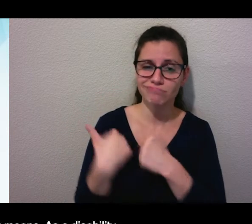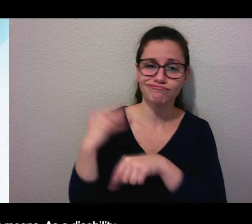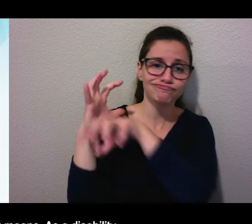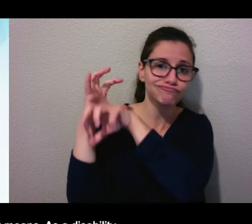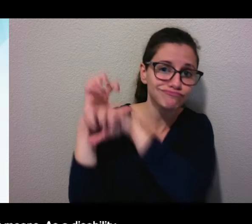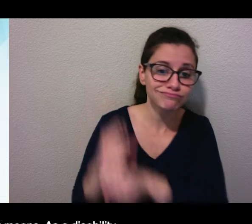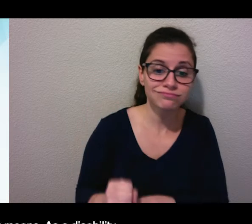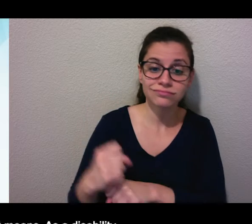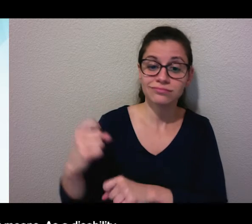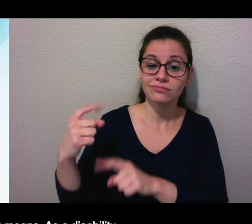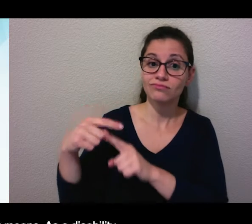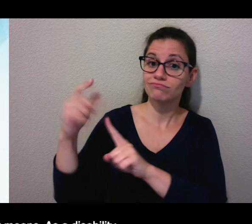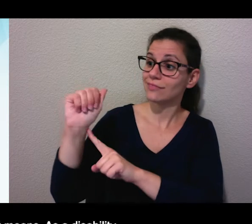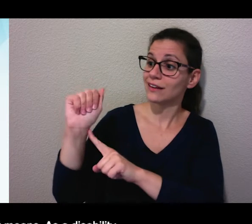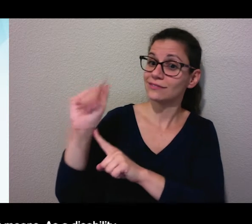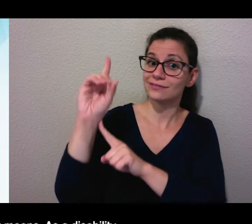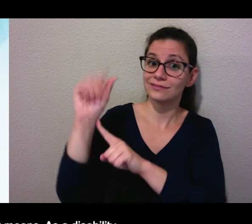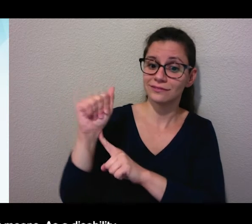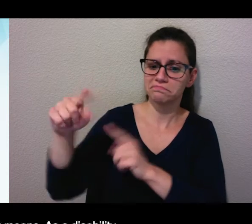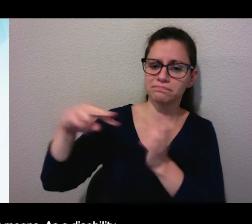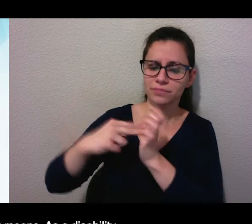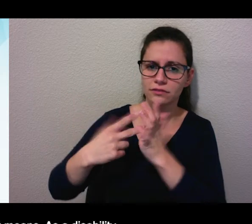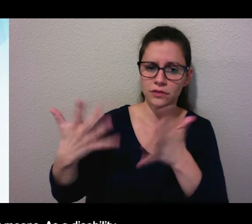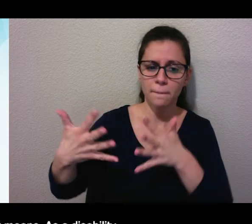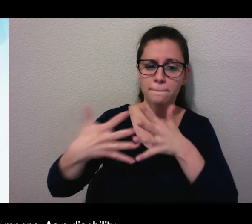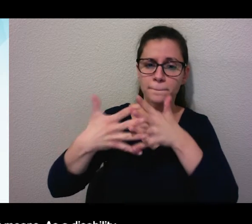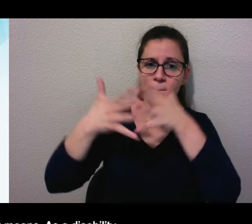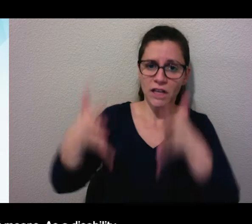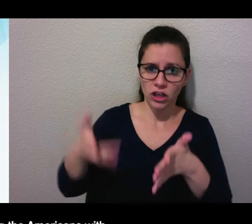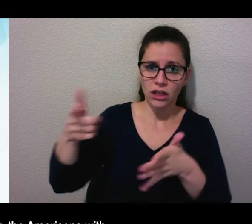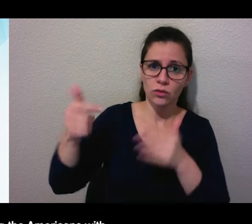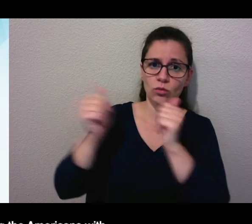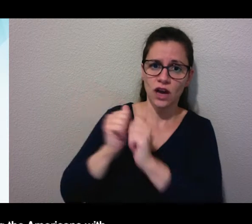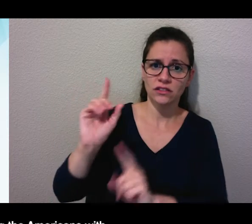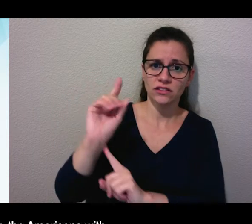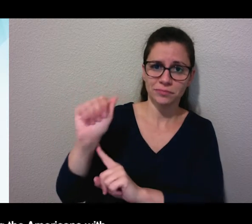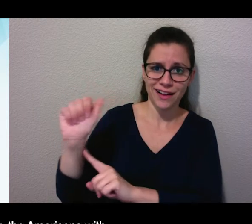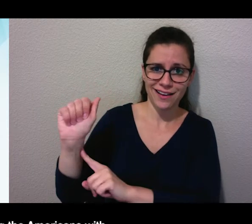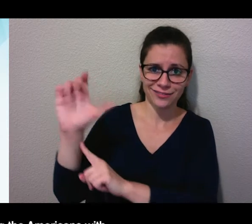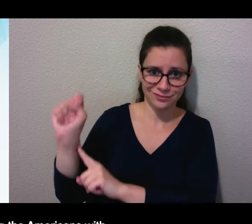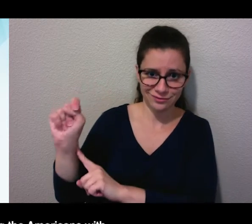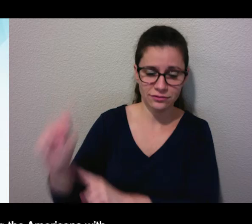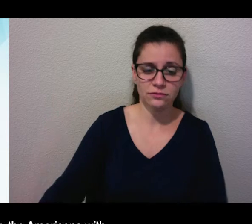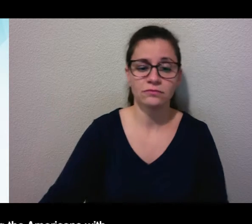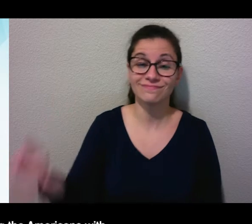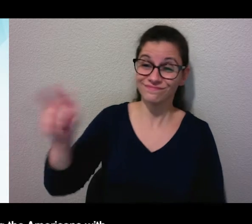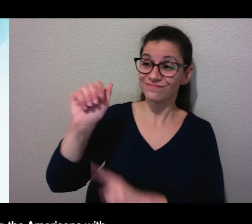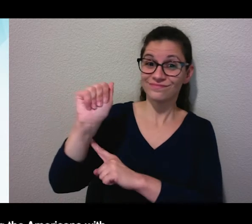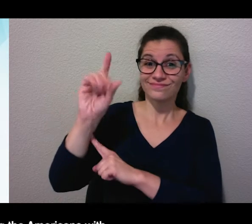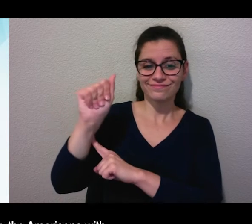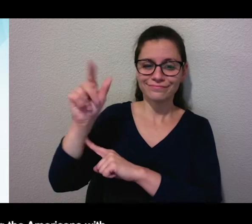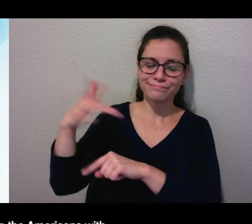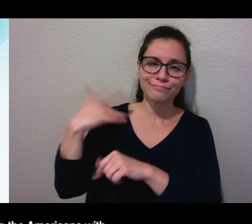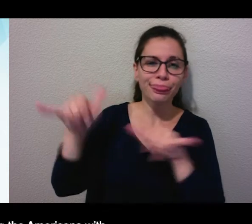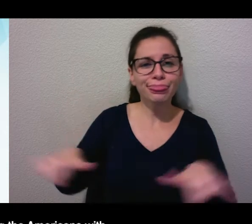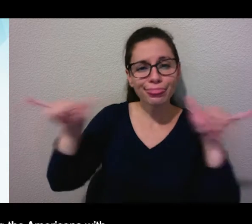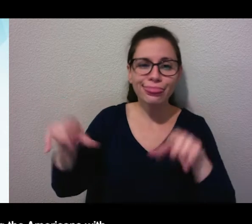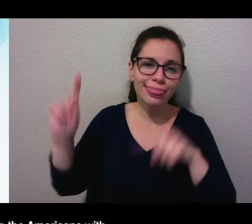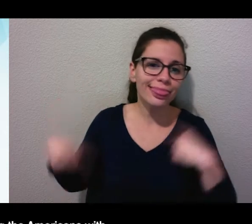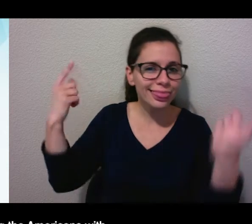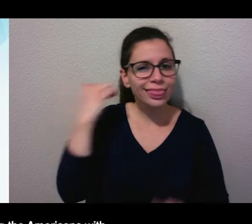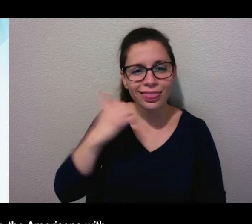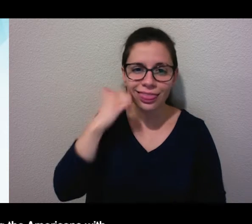means. As a disability rights advocate, I'm used to the ADA always meaning the Americans